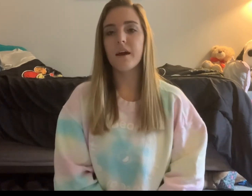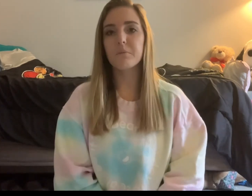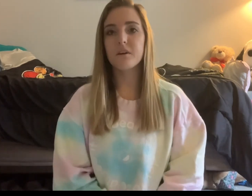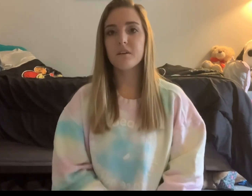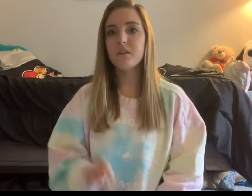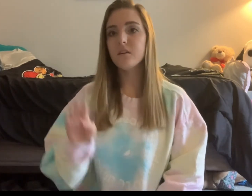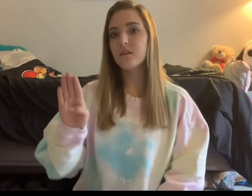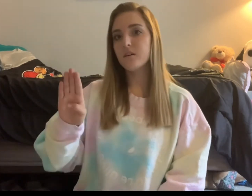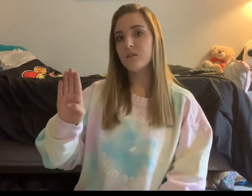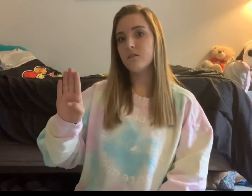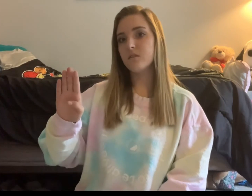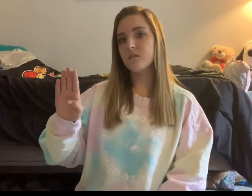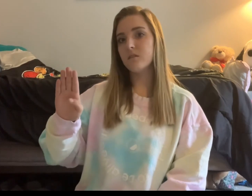Napkin, you're